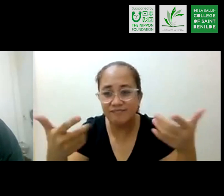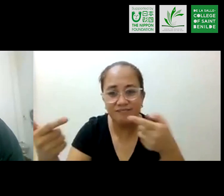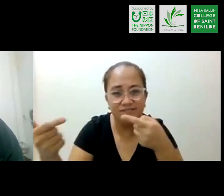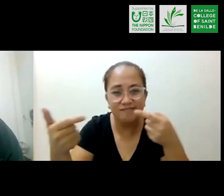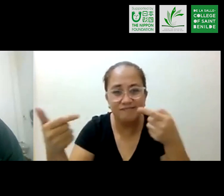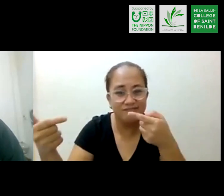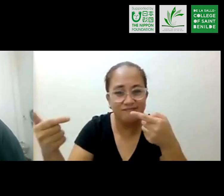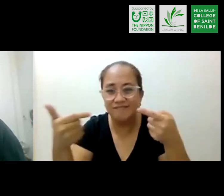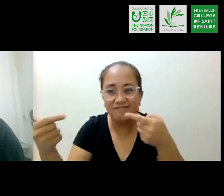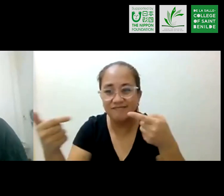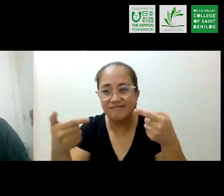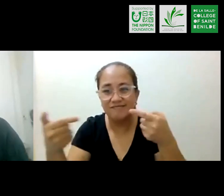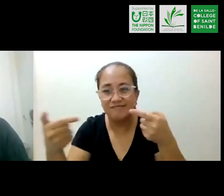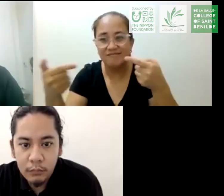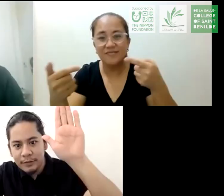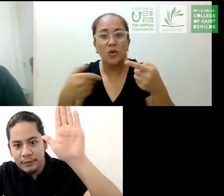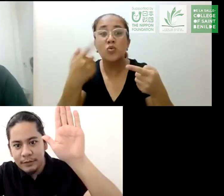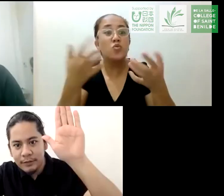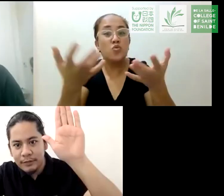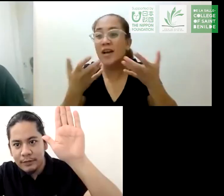Okay. Who wants to argue A?